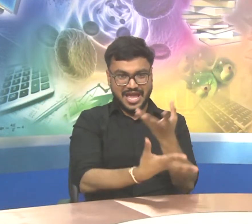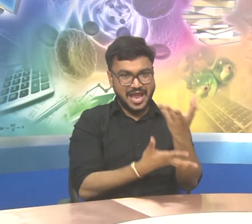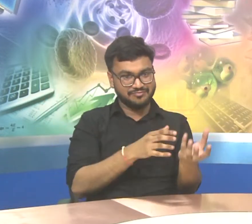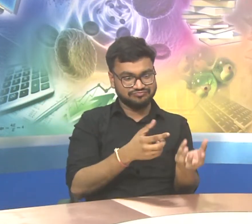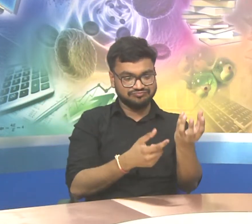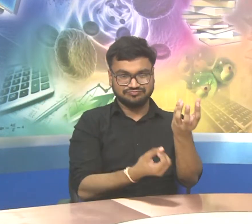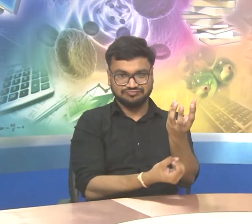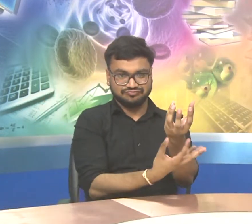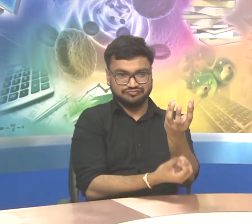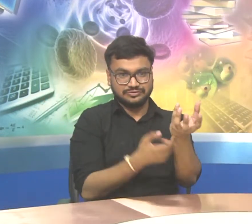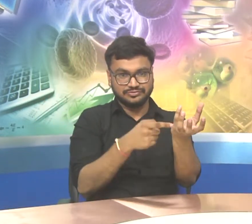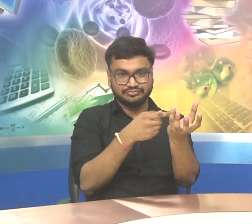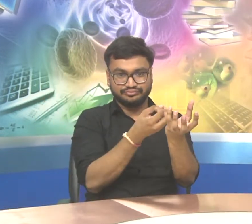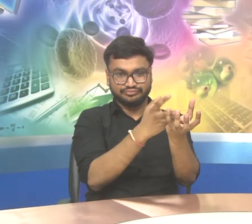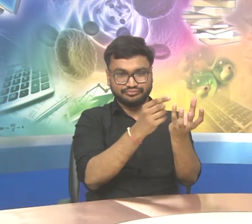Here is a picture on the screen.